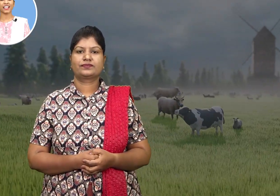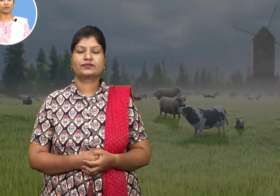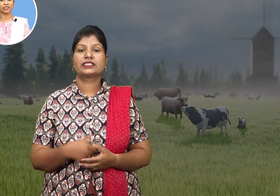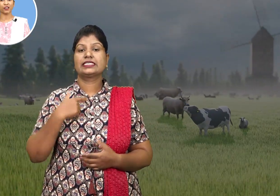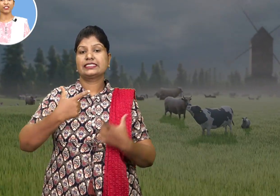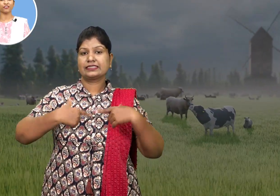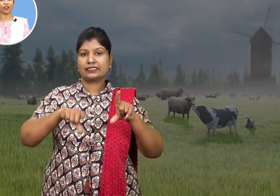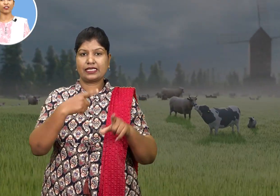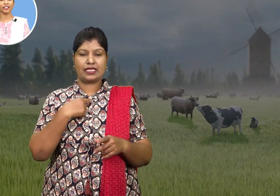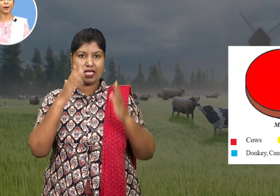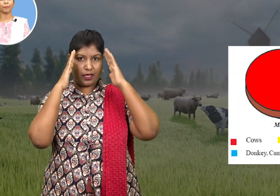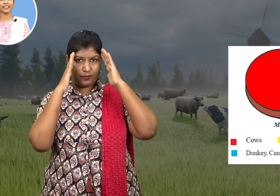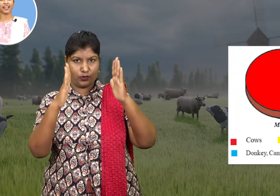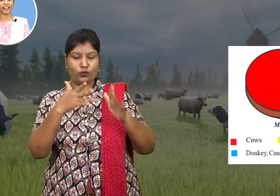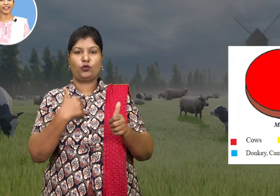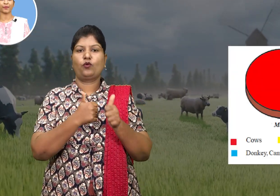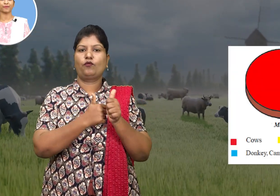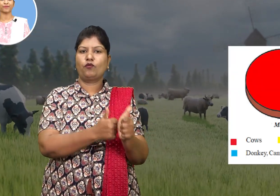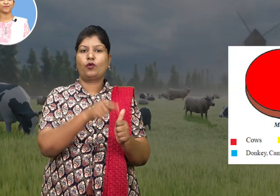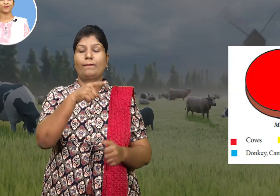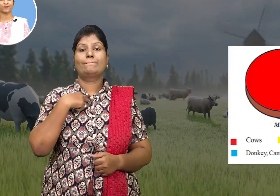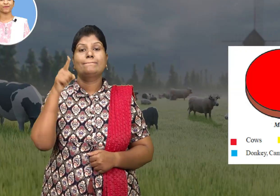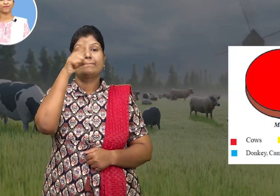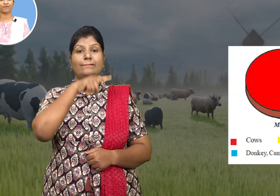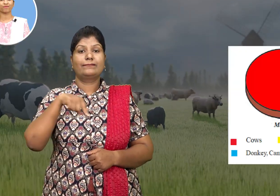Let us observe the following pie diagram.